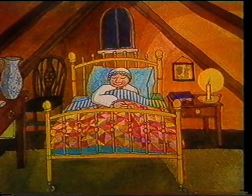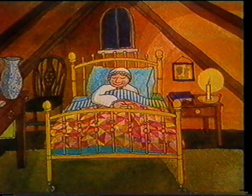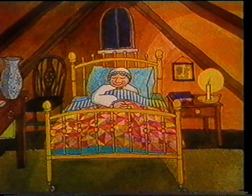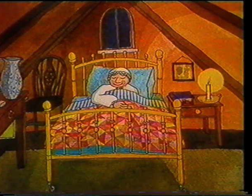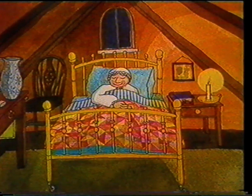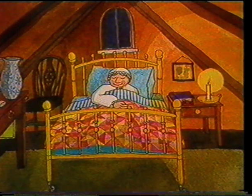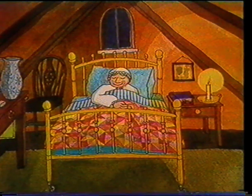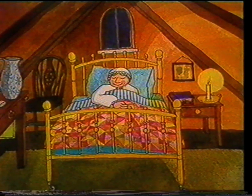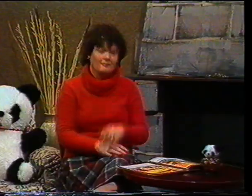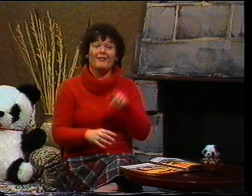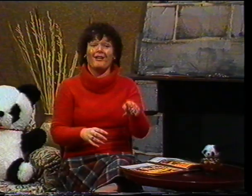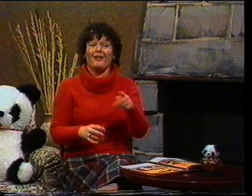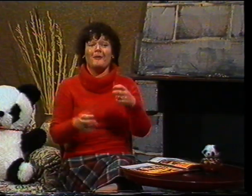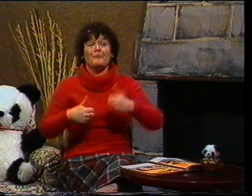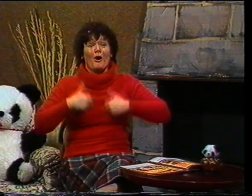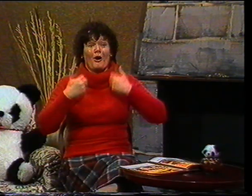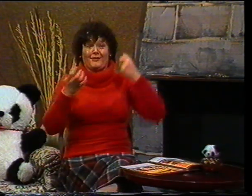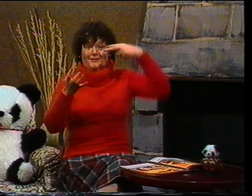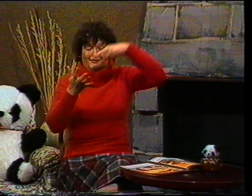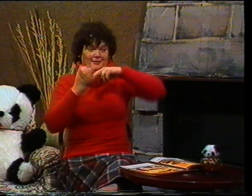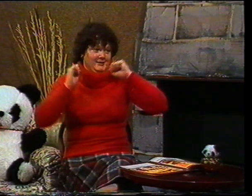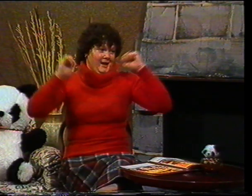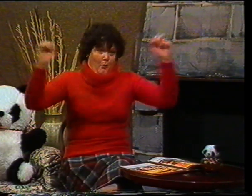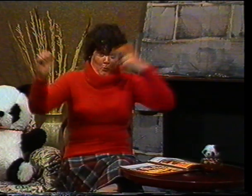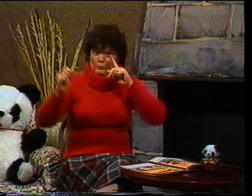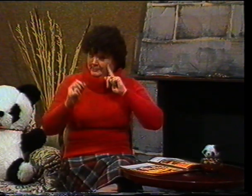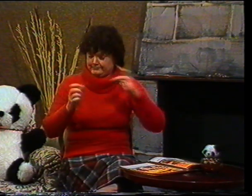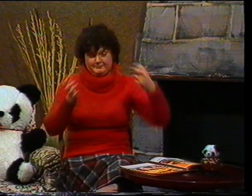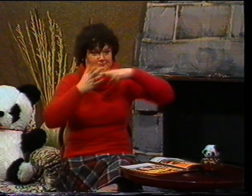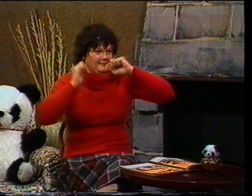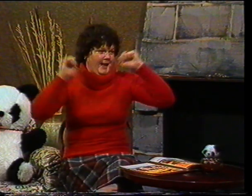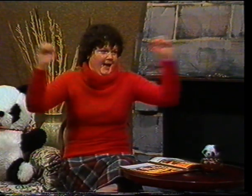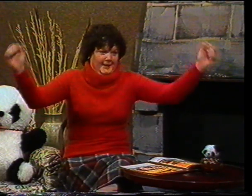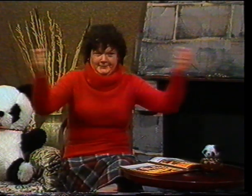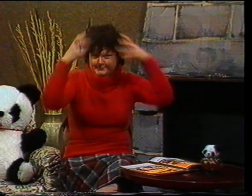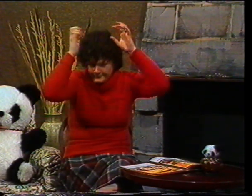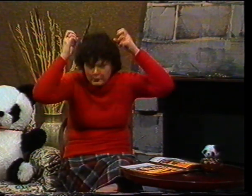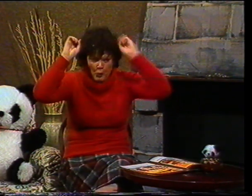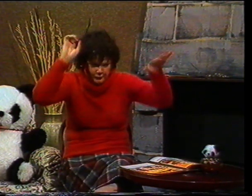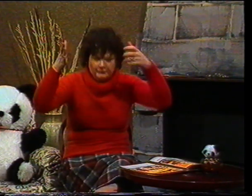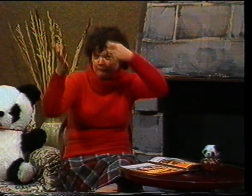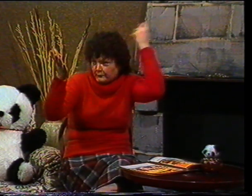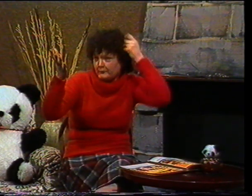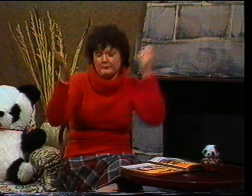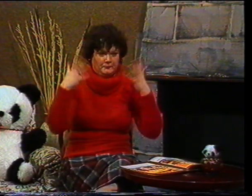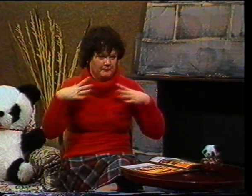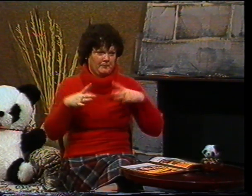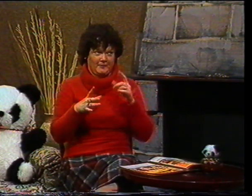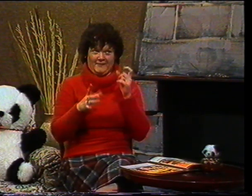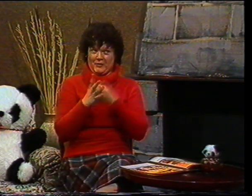In the morning, she got up And she yawned, and she took out her curlers and combed her hair